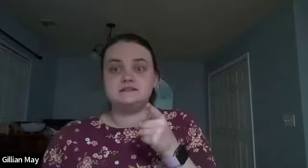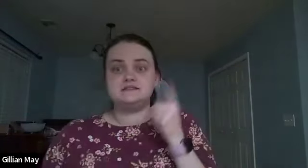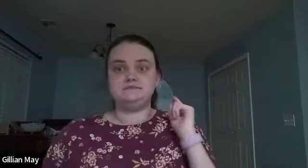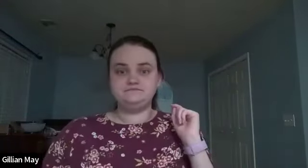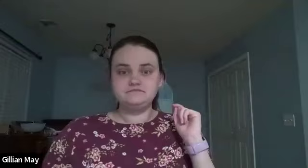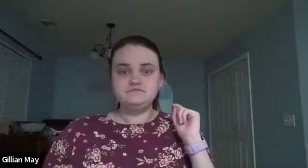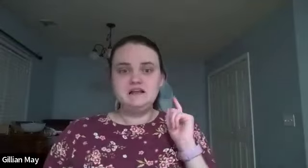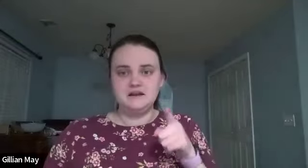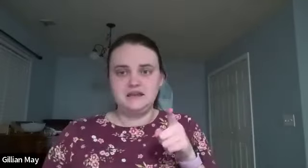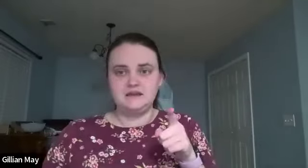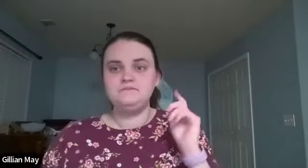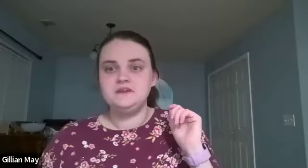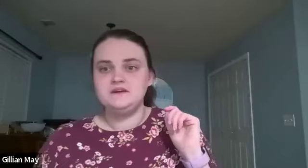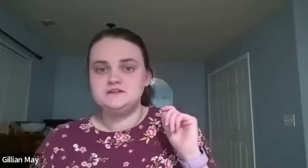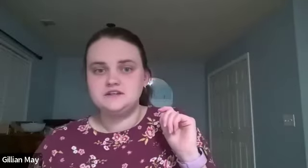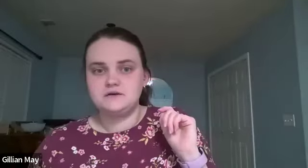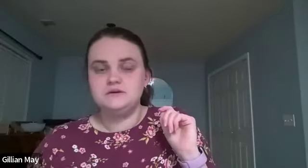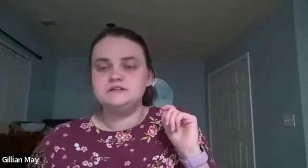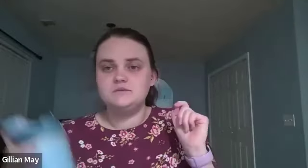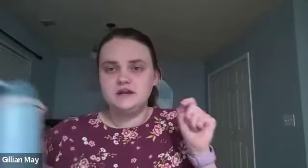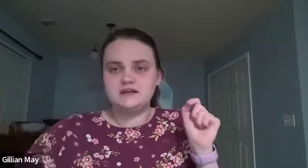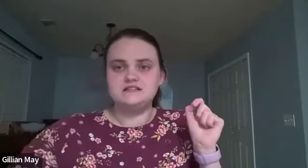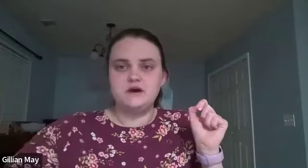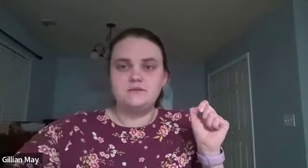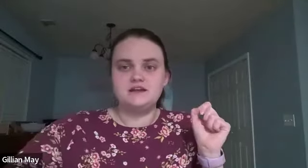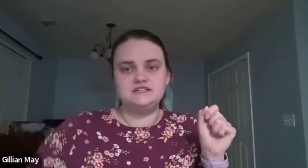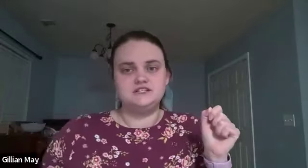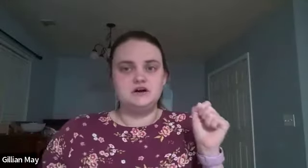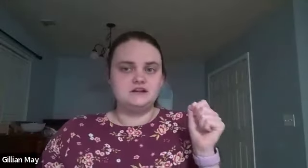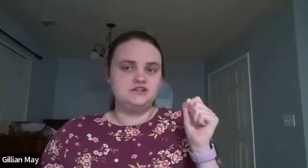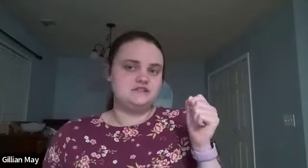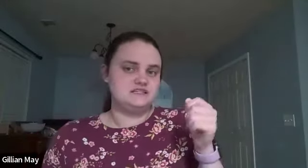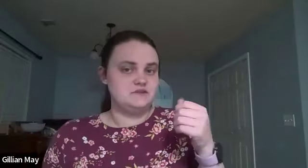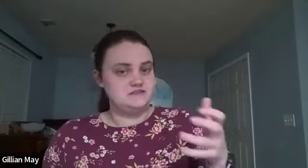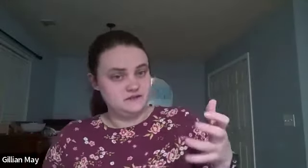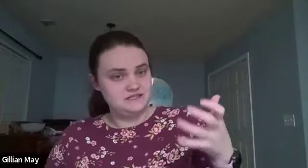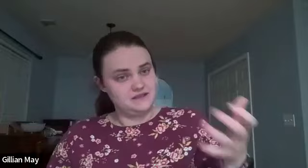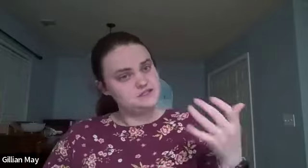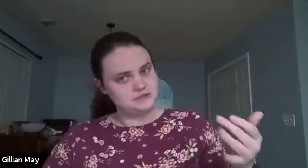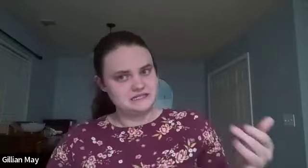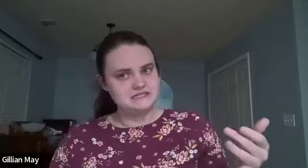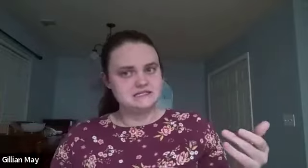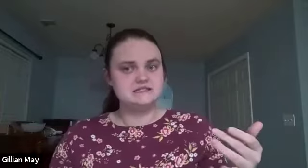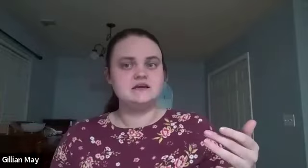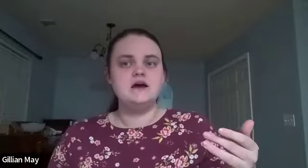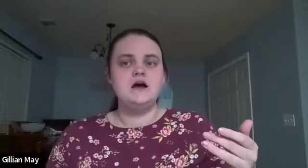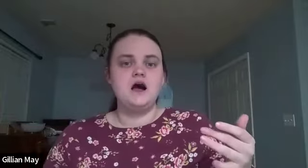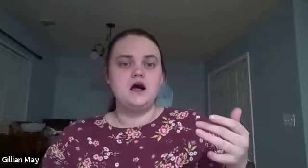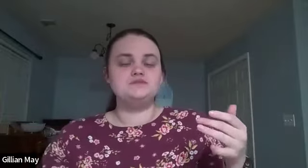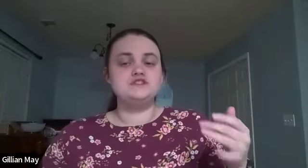Yes, I can. So someone asked if I could teach y'all how to use like some of these feelings in like short sentences. So